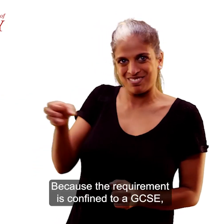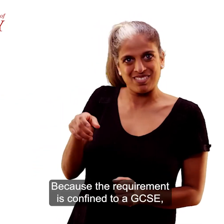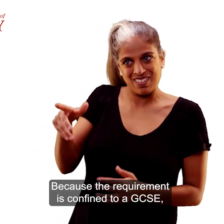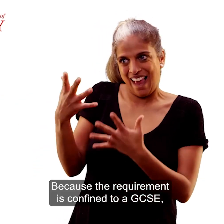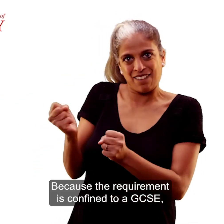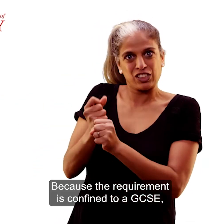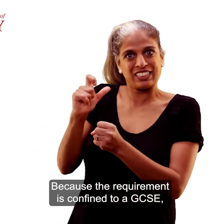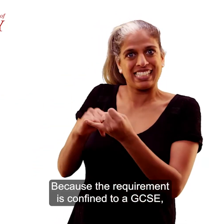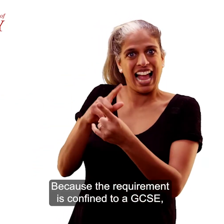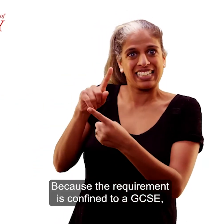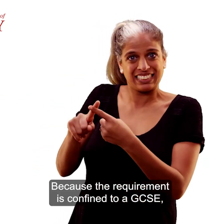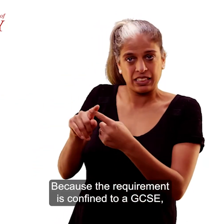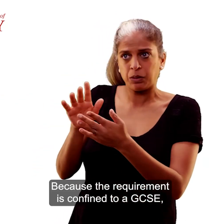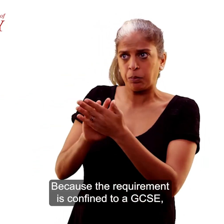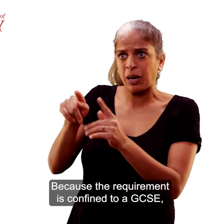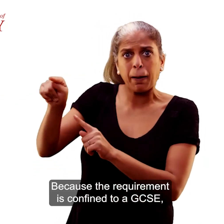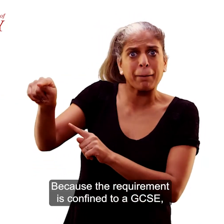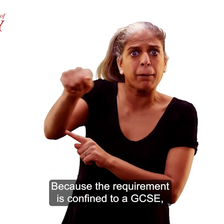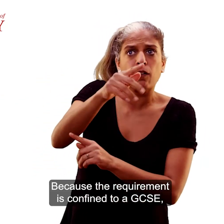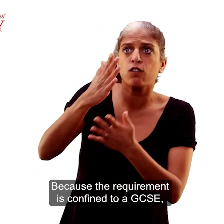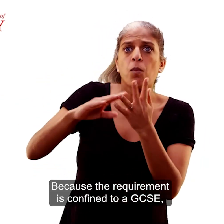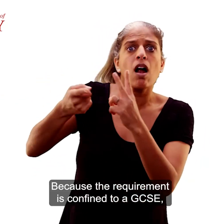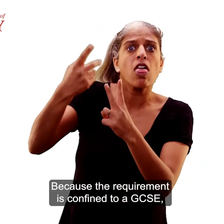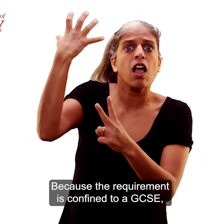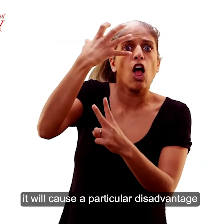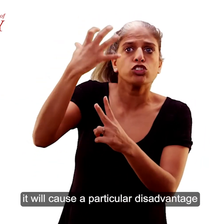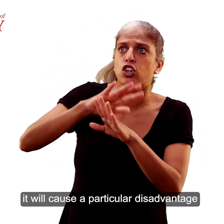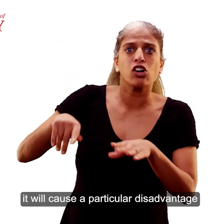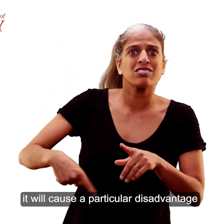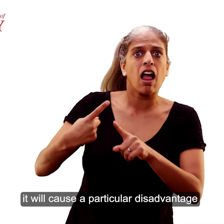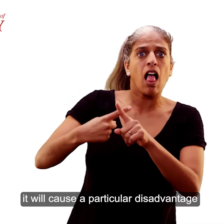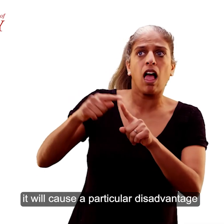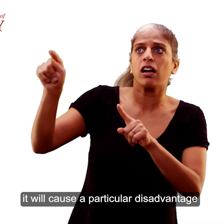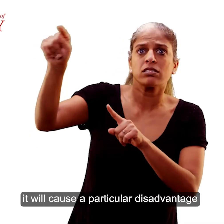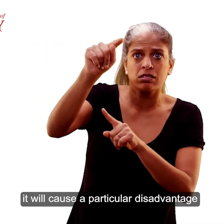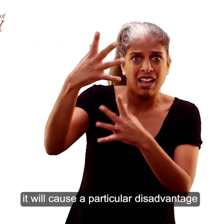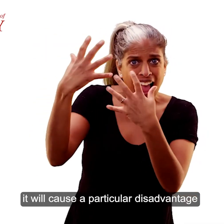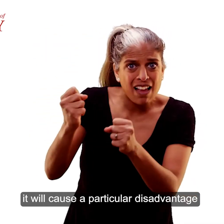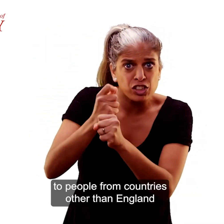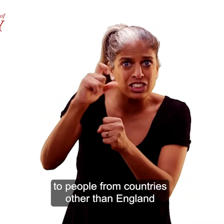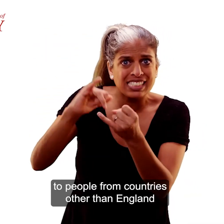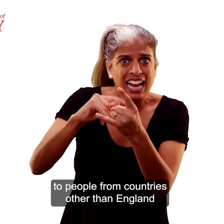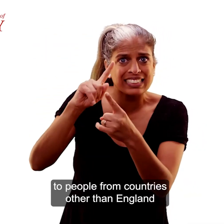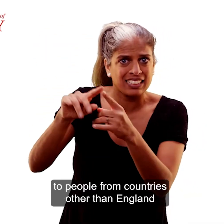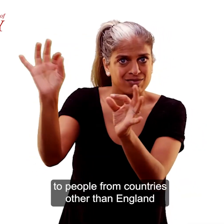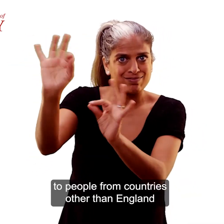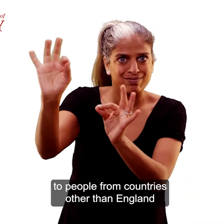Because the requirement is confined to a GCSE, it will cause a particular disadvantage to people from countries other